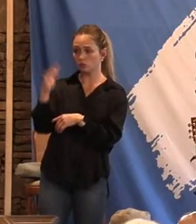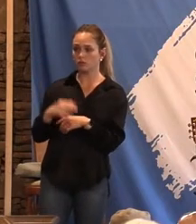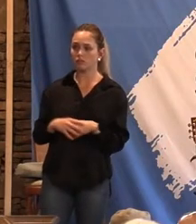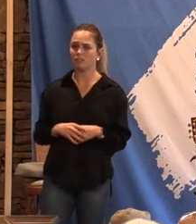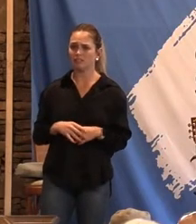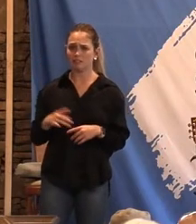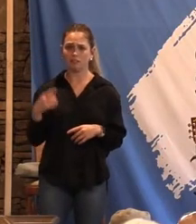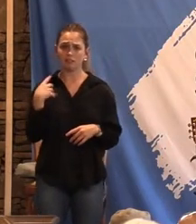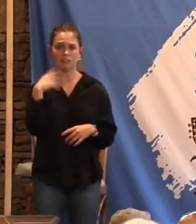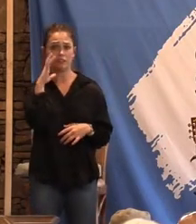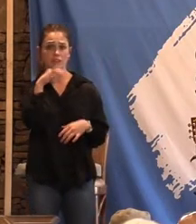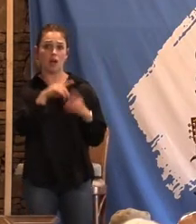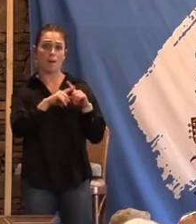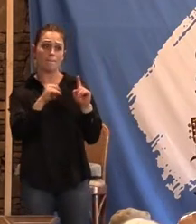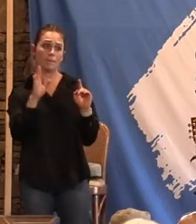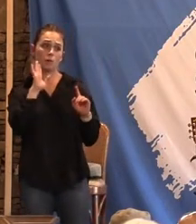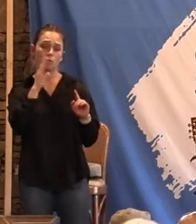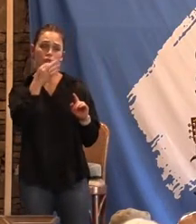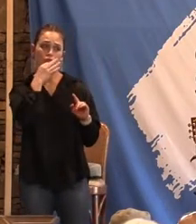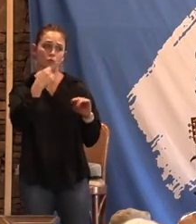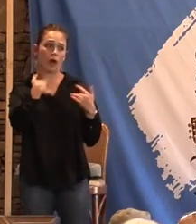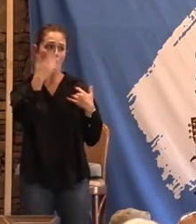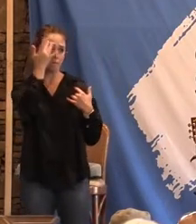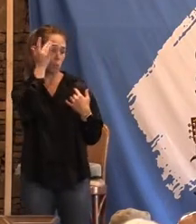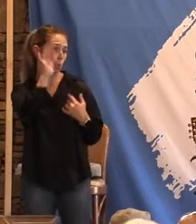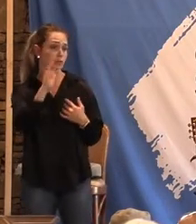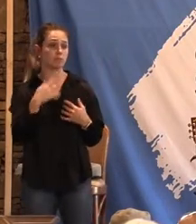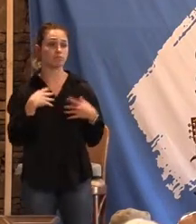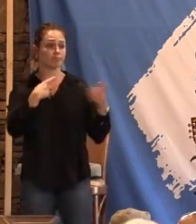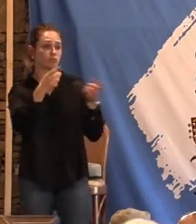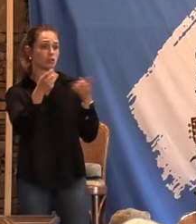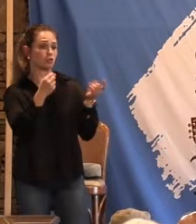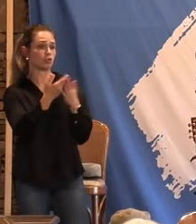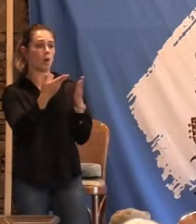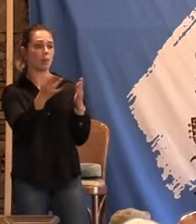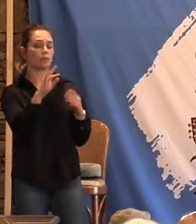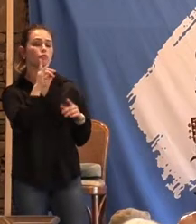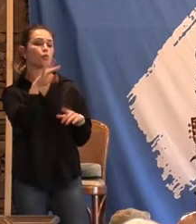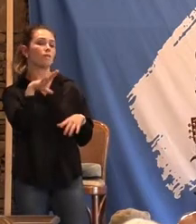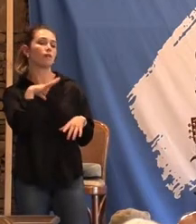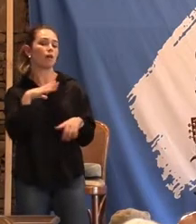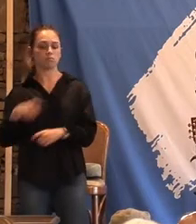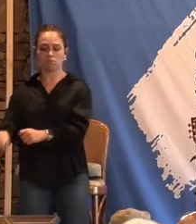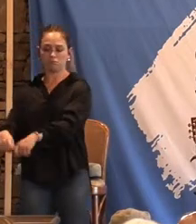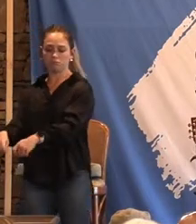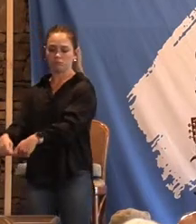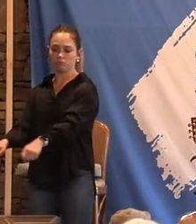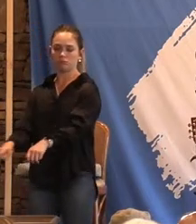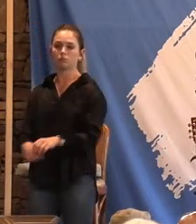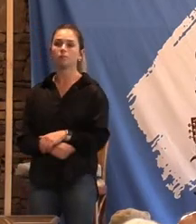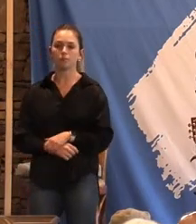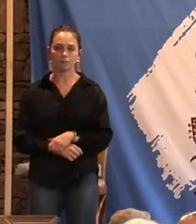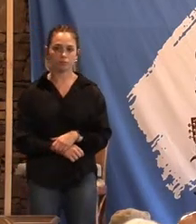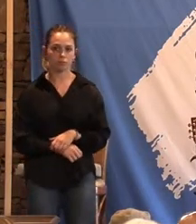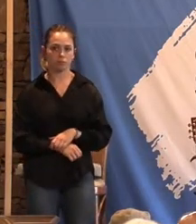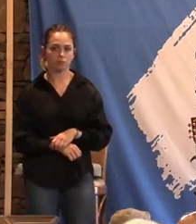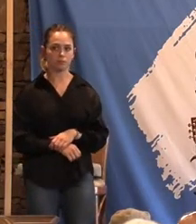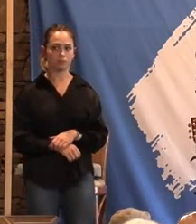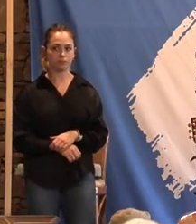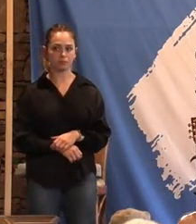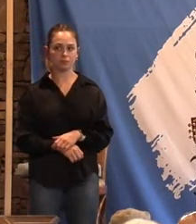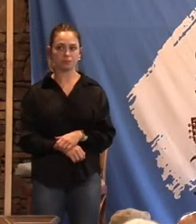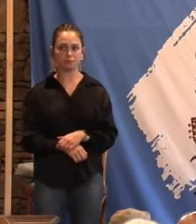this seems odd, but hey, since I'm going to have wisdom and I'm going to be able to control things, okay, go ahead. And then man